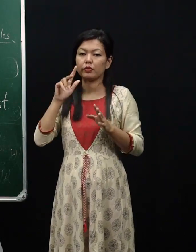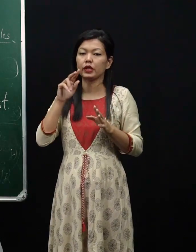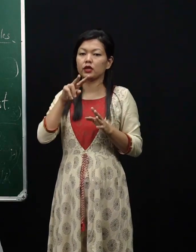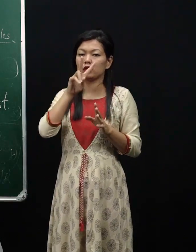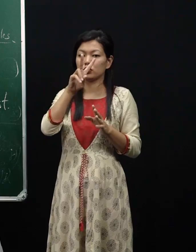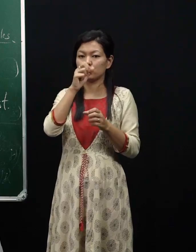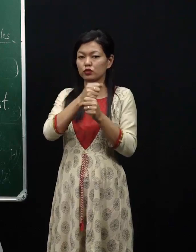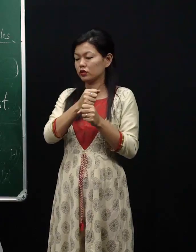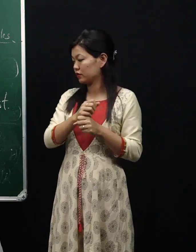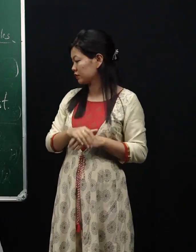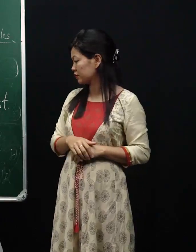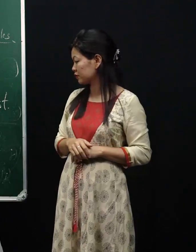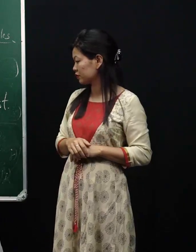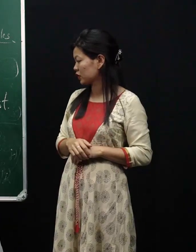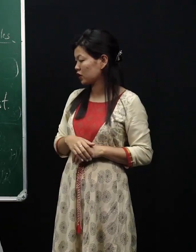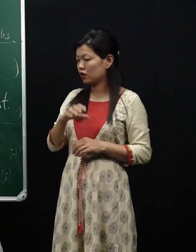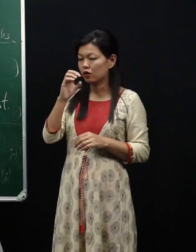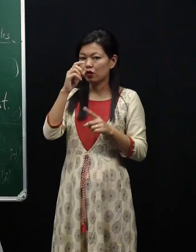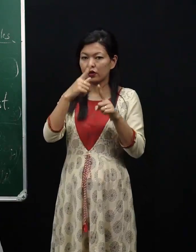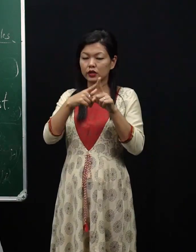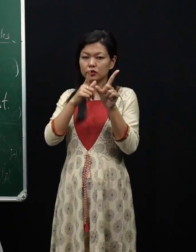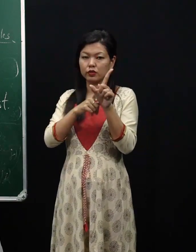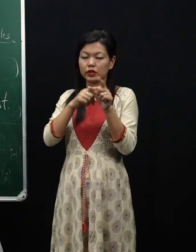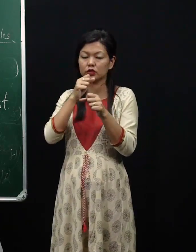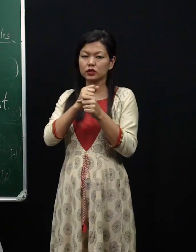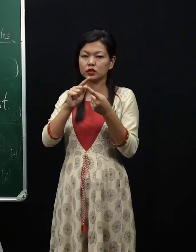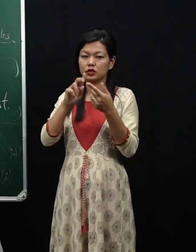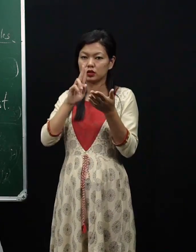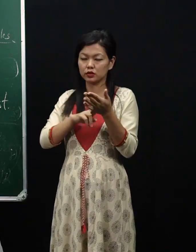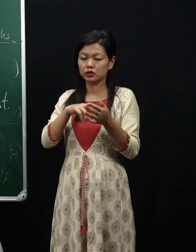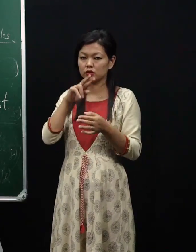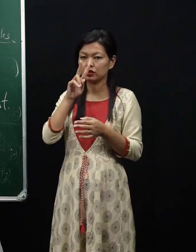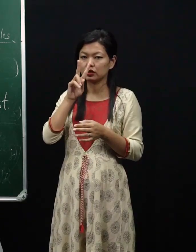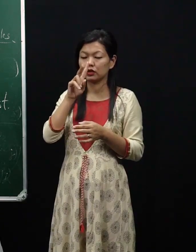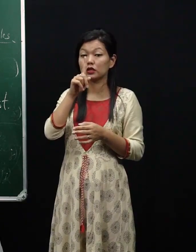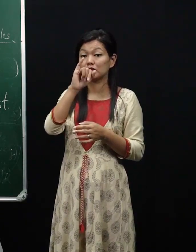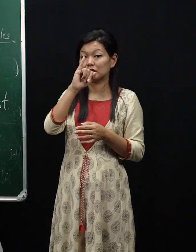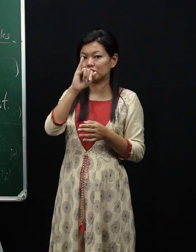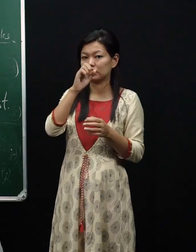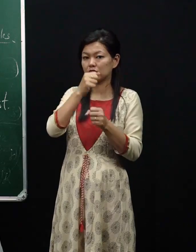is 16 gram, right? So now this would be 16 gram.